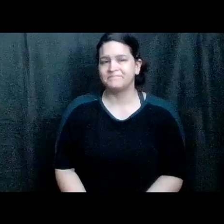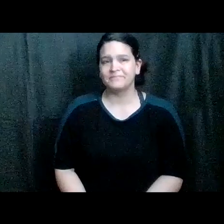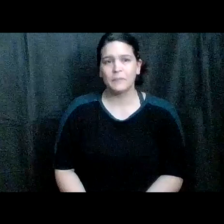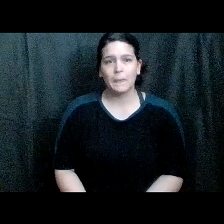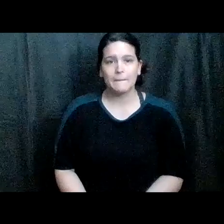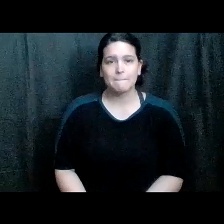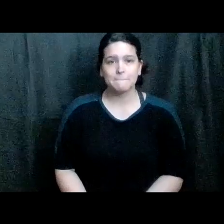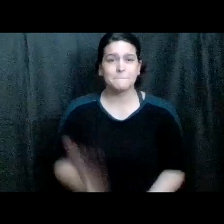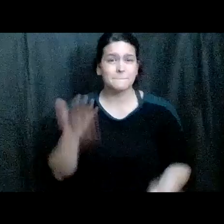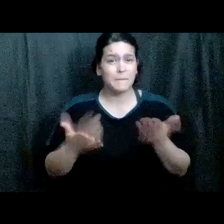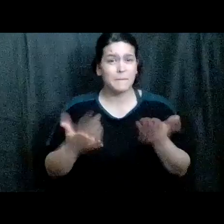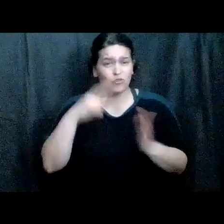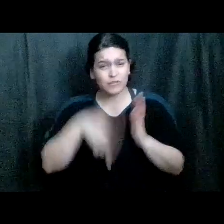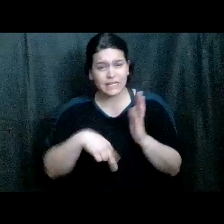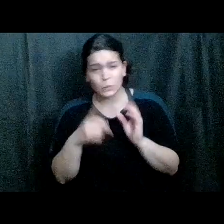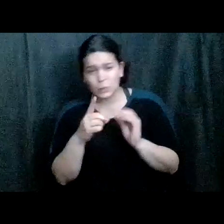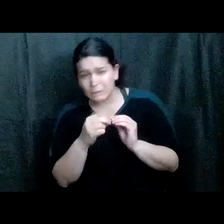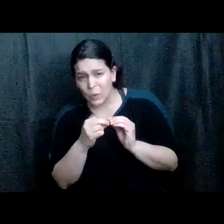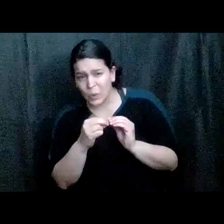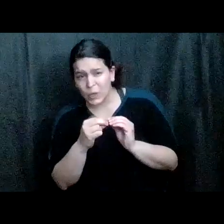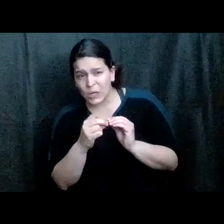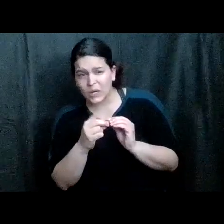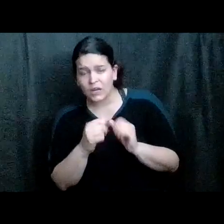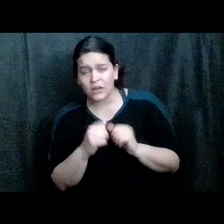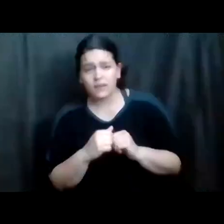Maybe I'll read one more. Let's see.